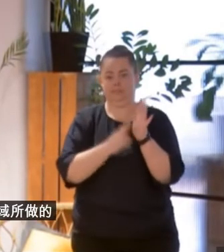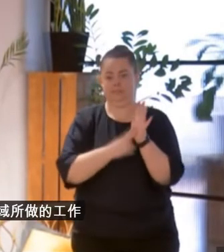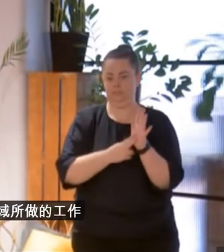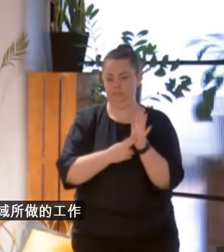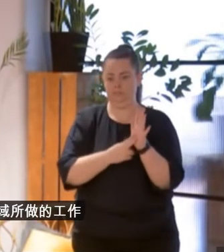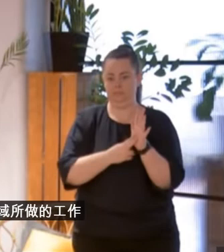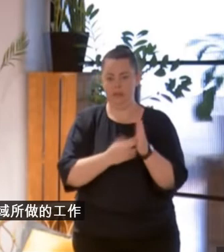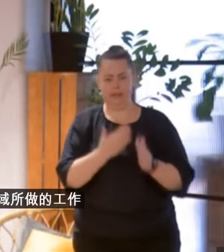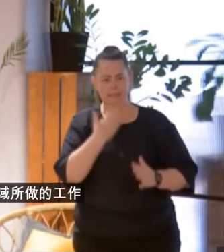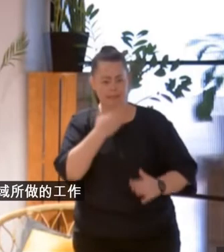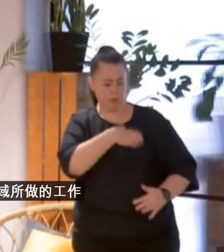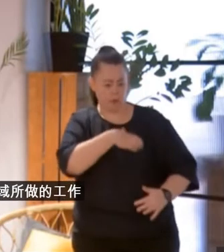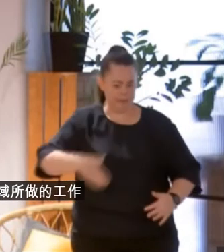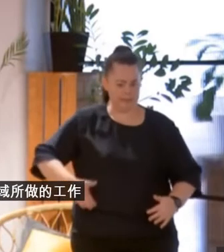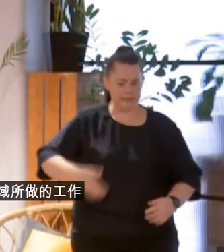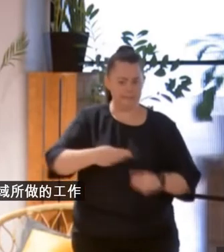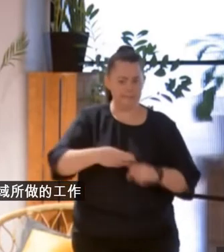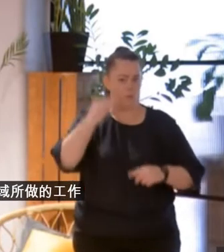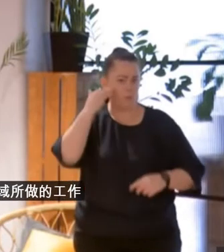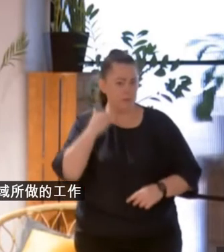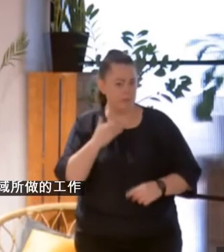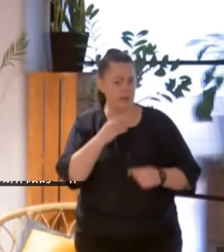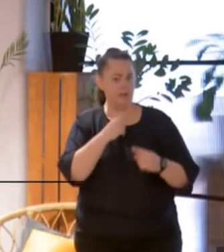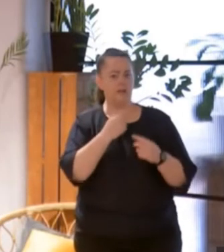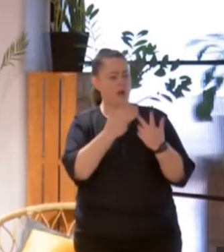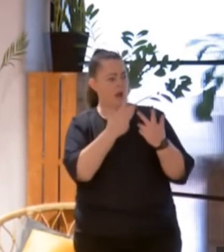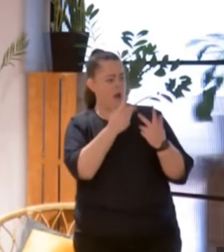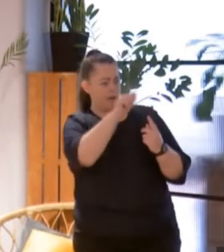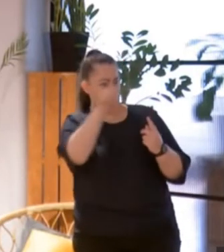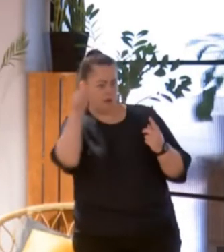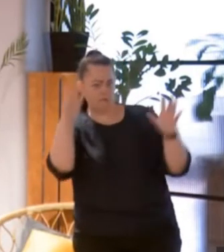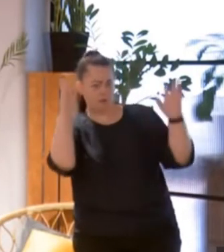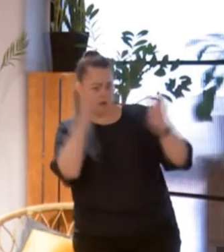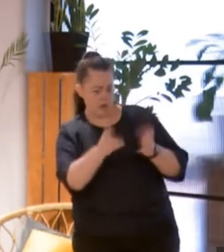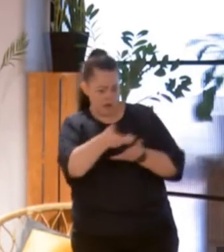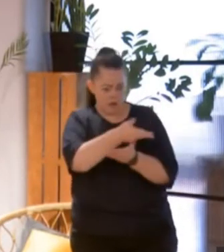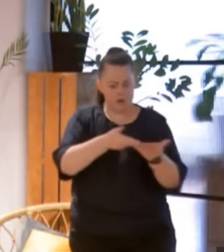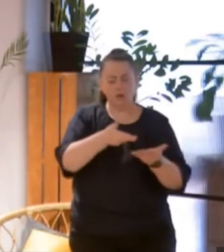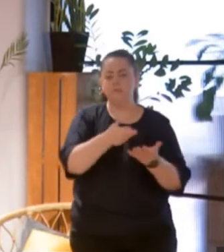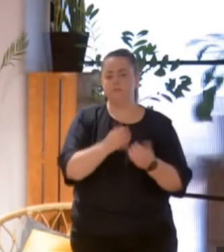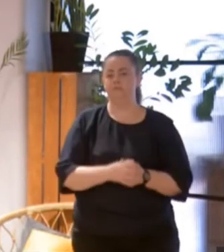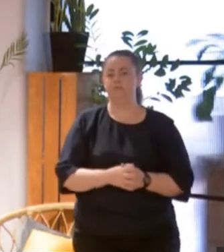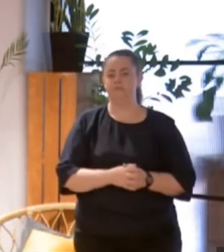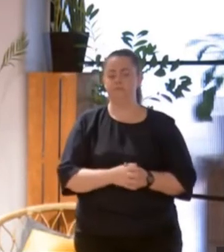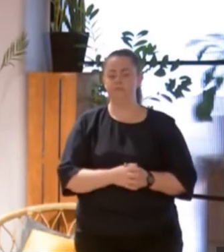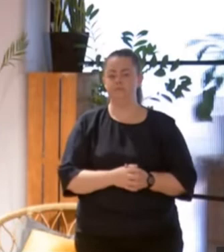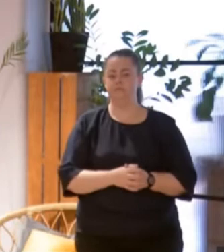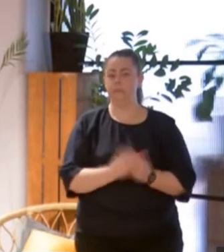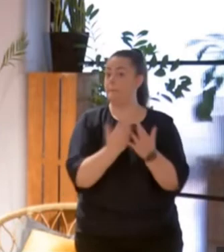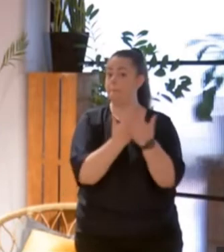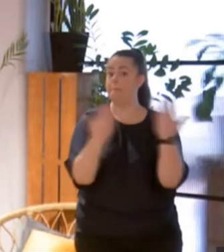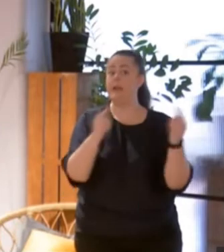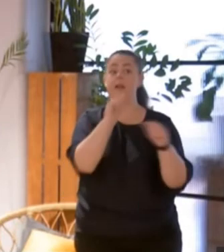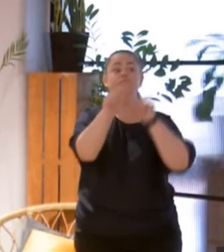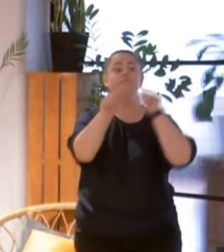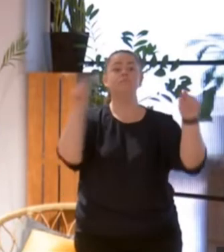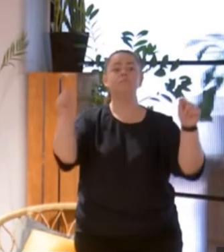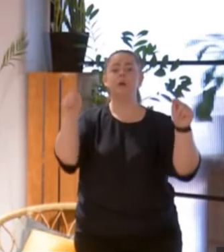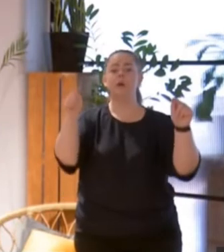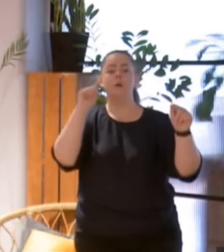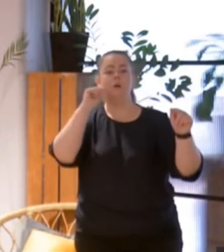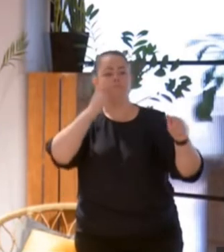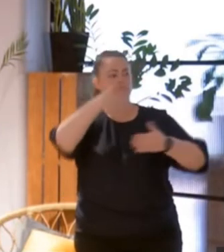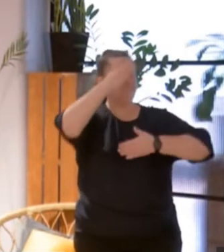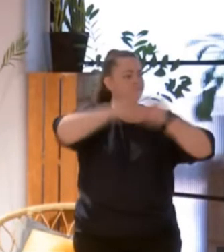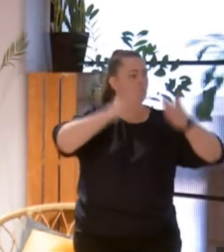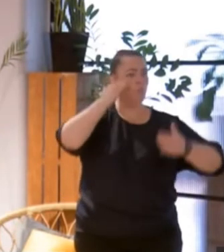work in this space. There are a number of areas that we'll be looking at addressing that will assist the government in formulating